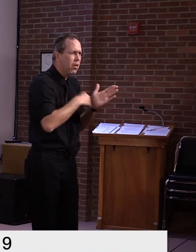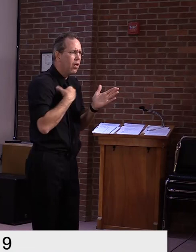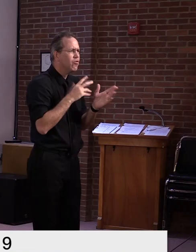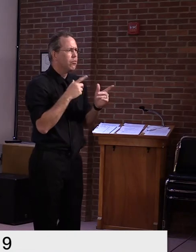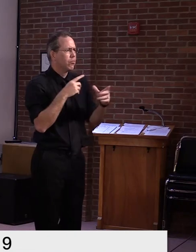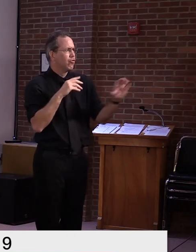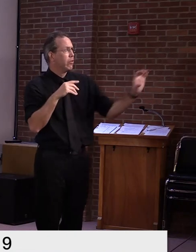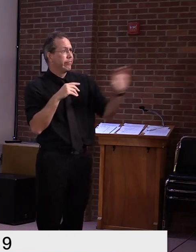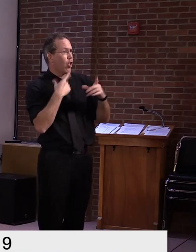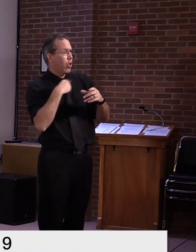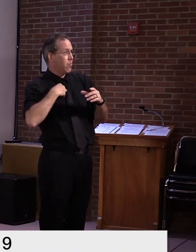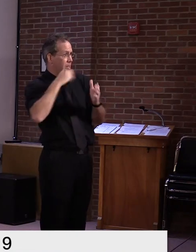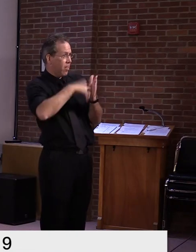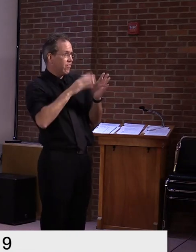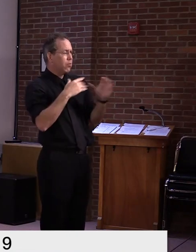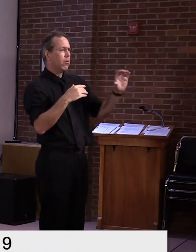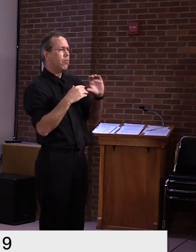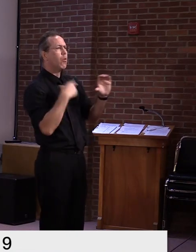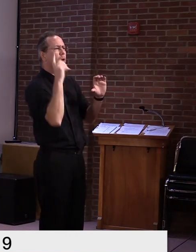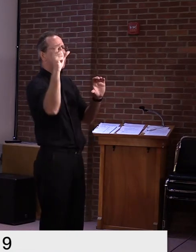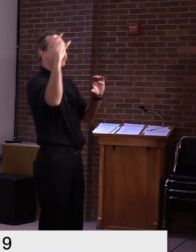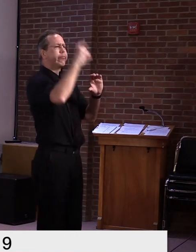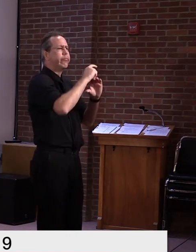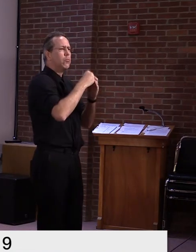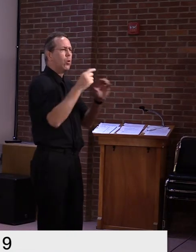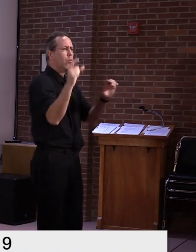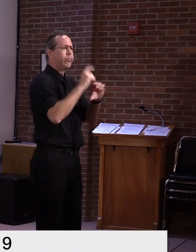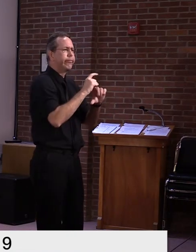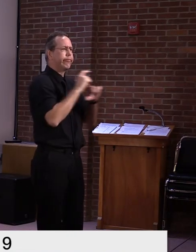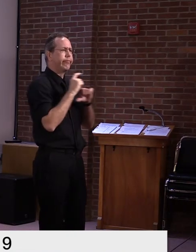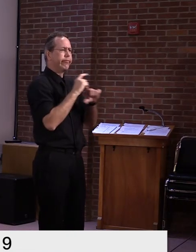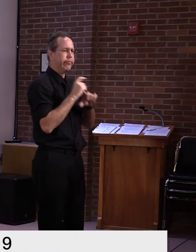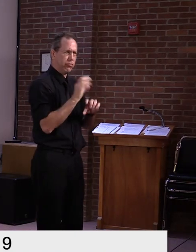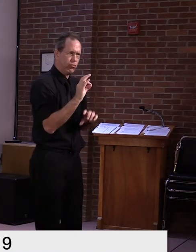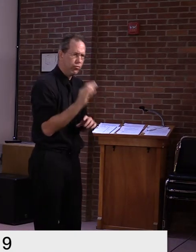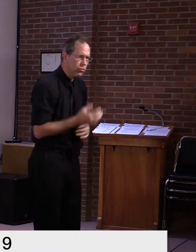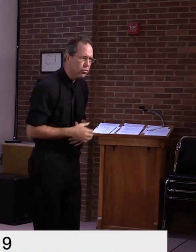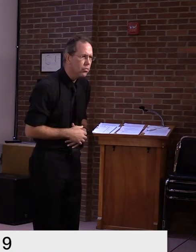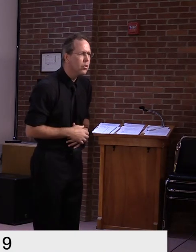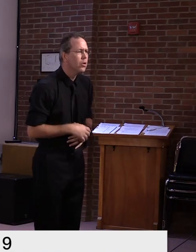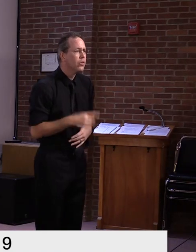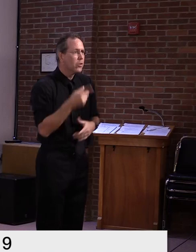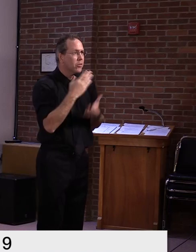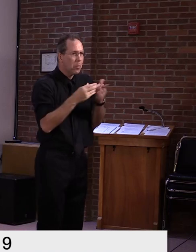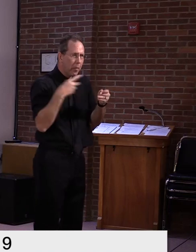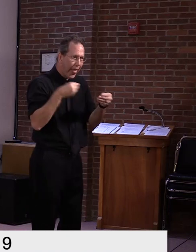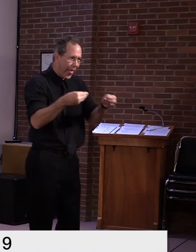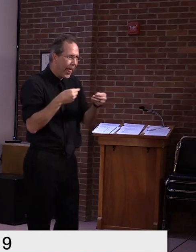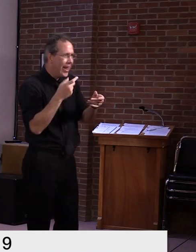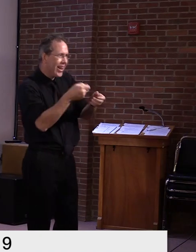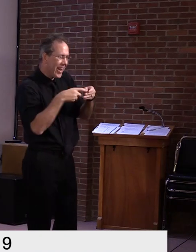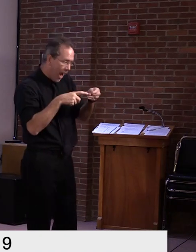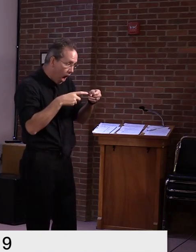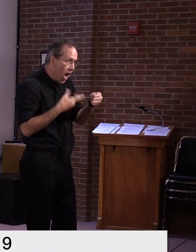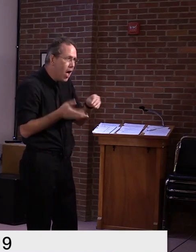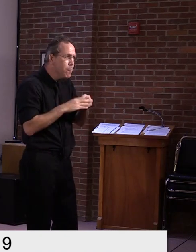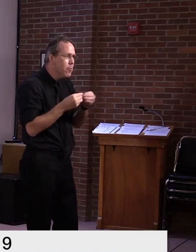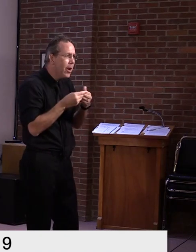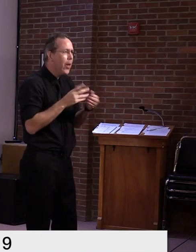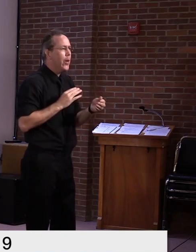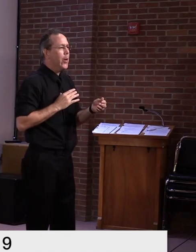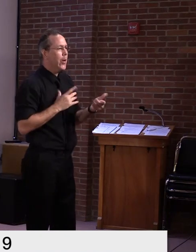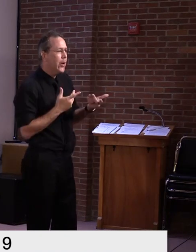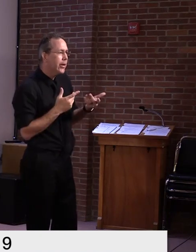If eligible, you will see it in the same way you get your benefits now, on an EBT card, through